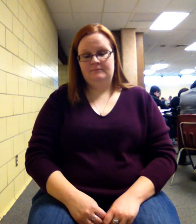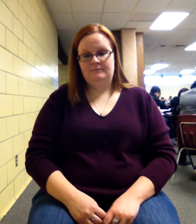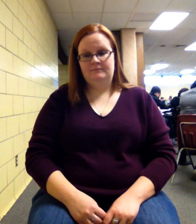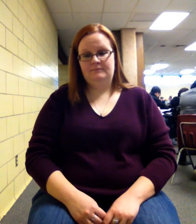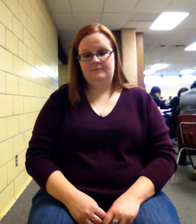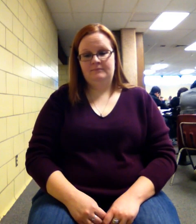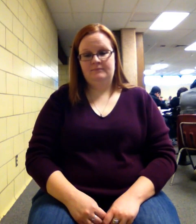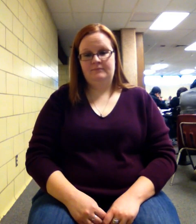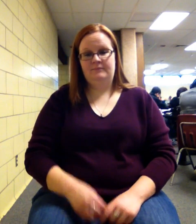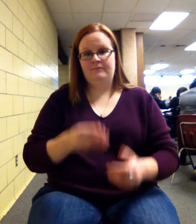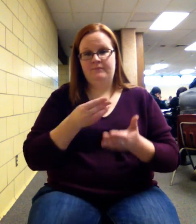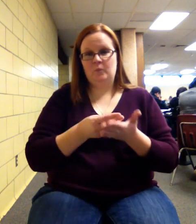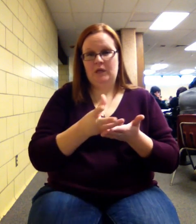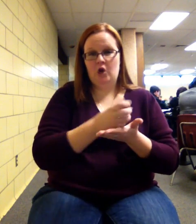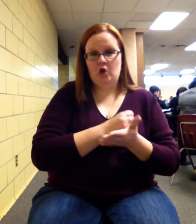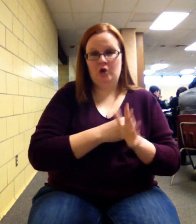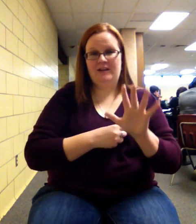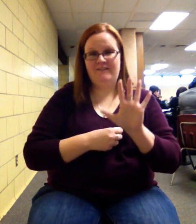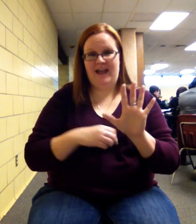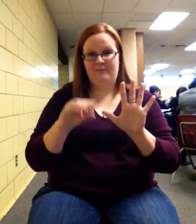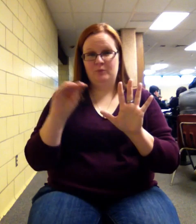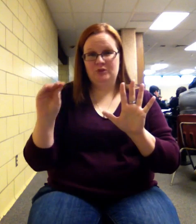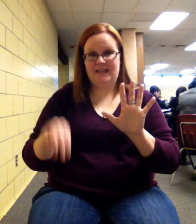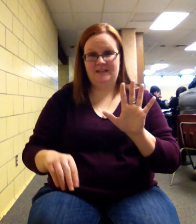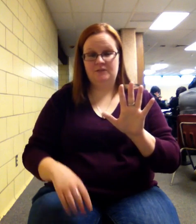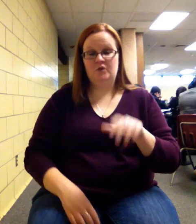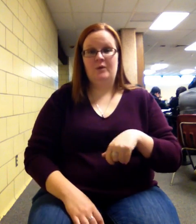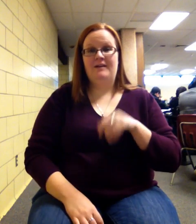We're going to earn 5%, so put in the whole number 5 and hit IY.